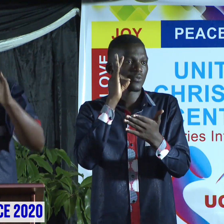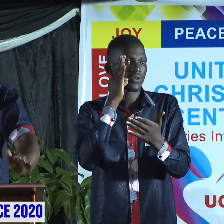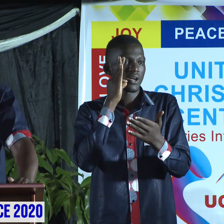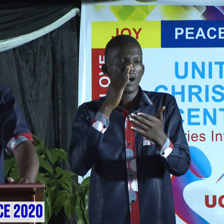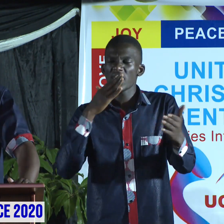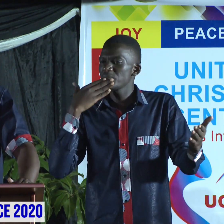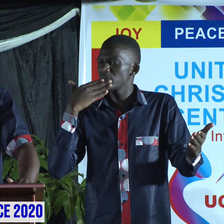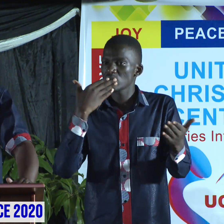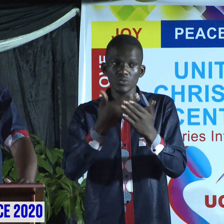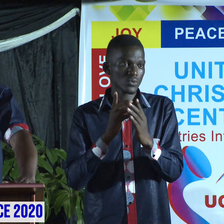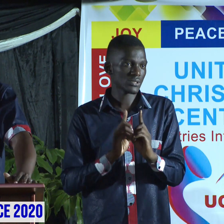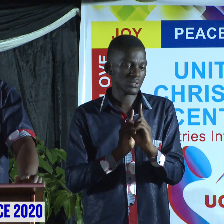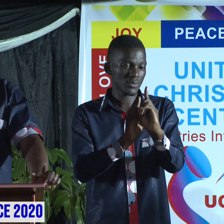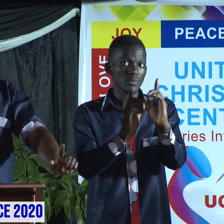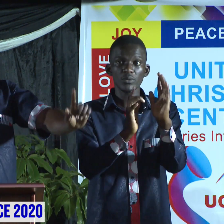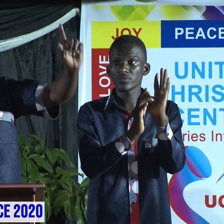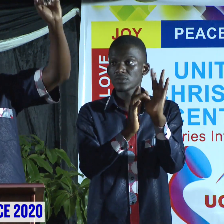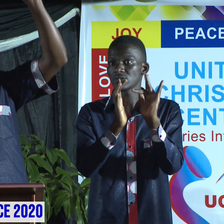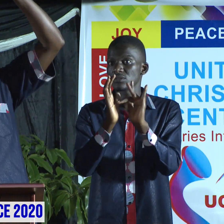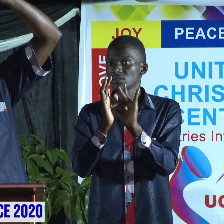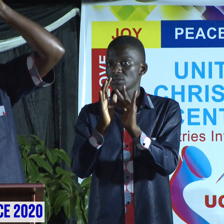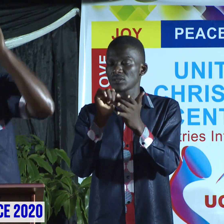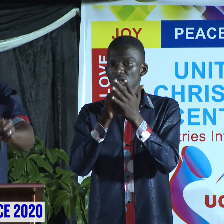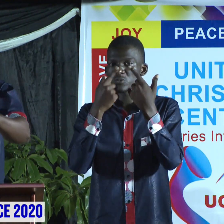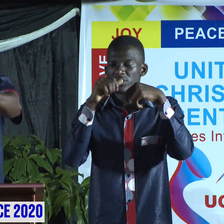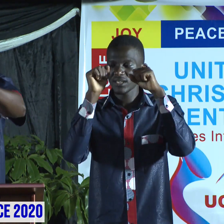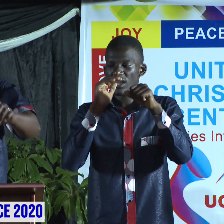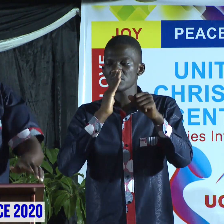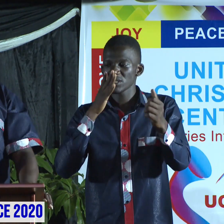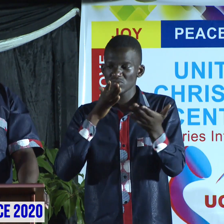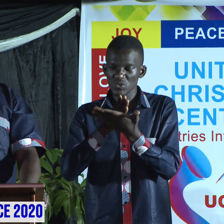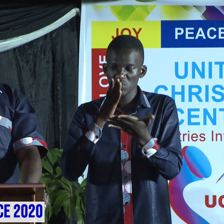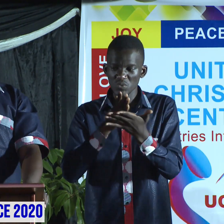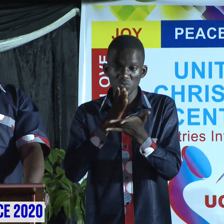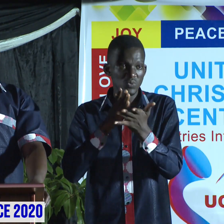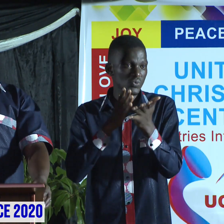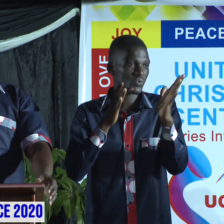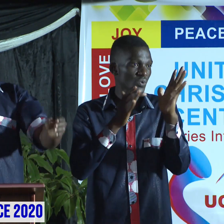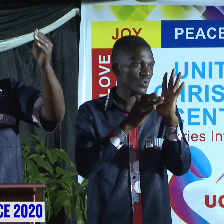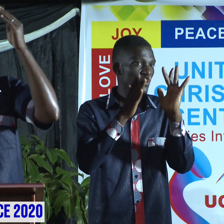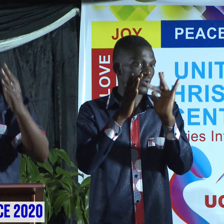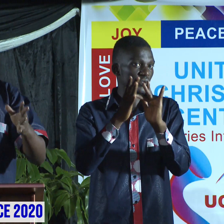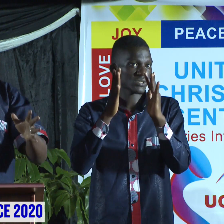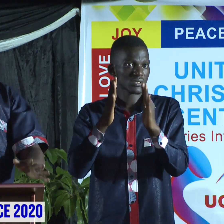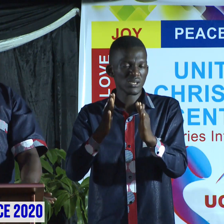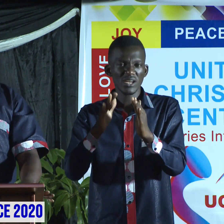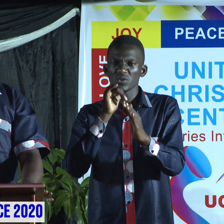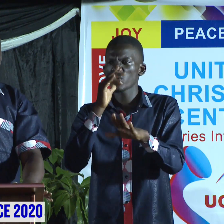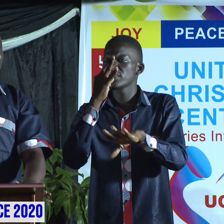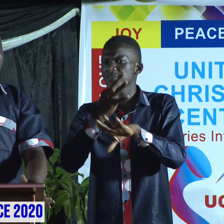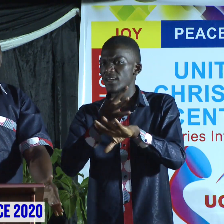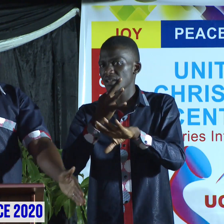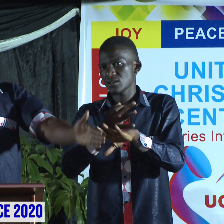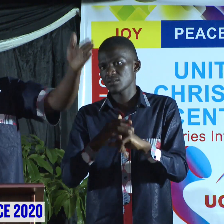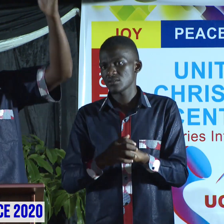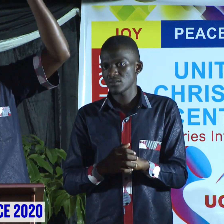good disciples of Jesus Christ. Tubera bayigirizwa balungi abamukama wafe. That we become true Christians. Tubere balokole abaddala. Not false Christians. Si